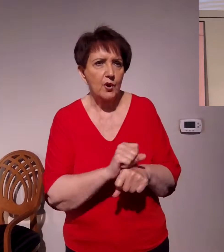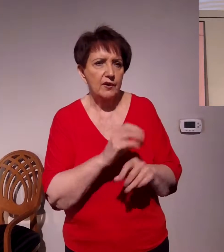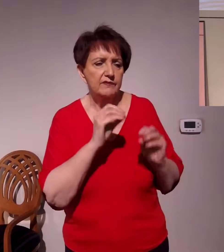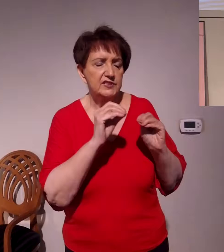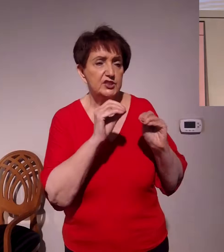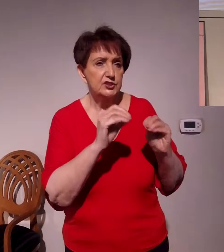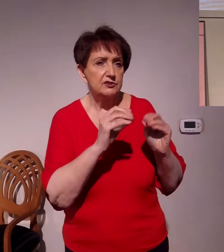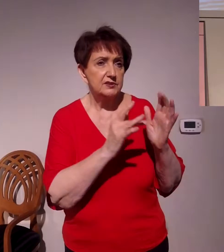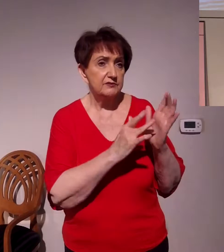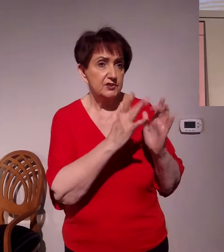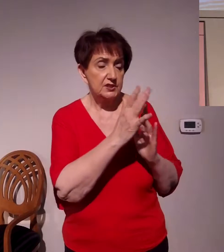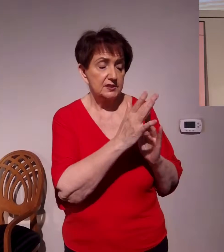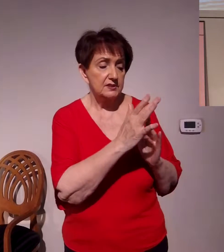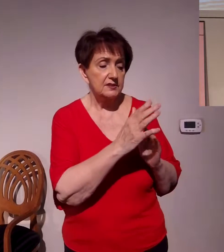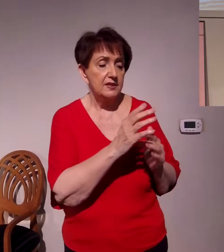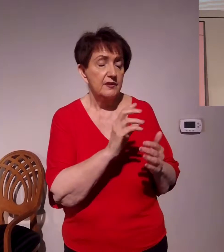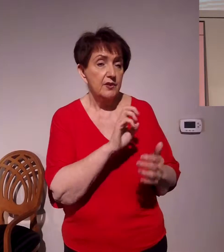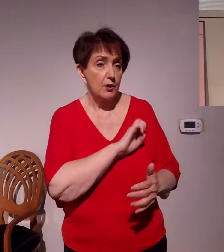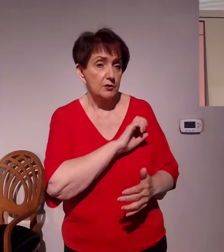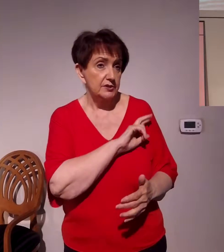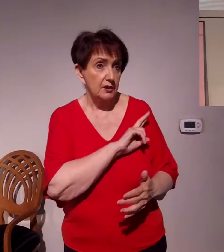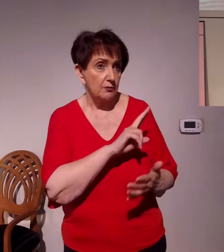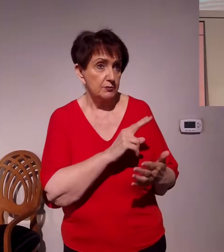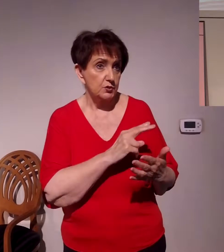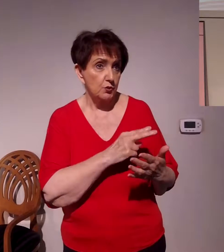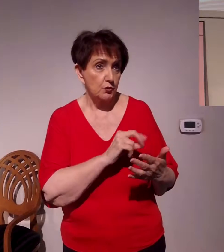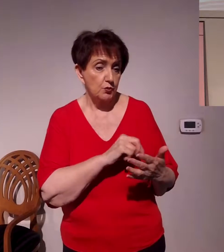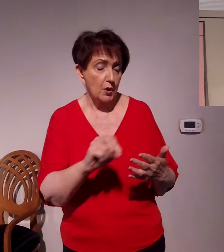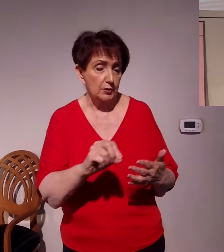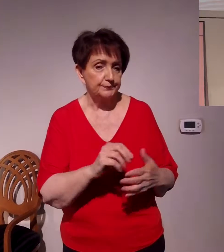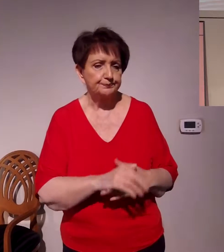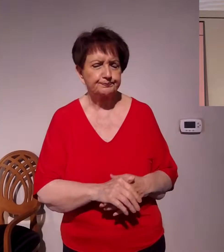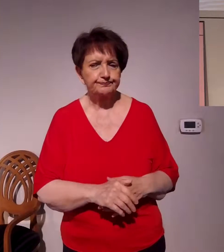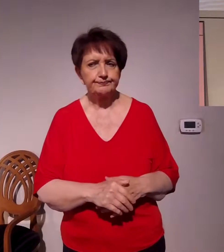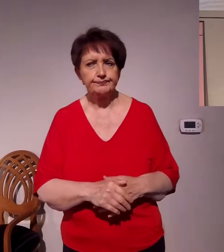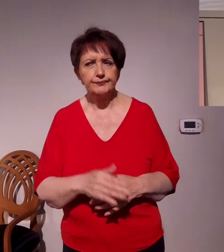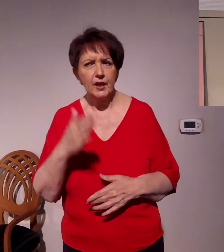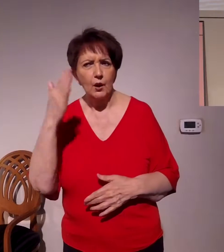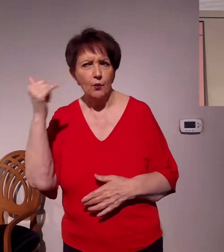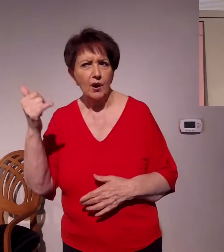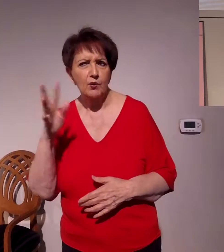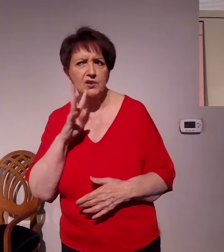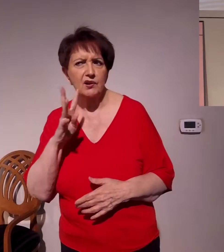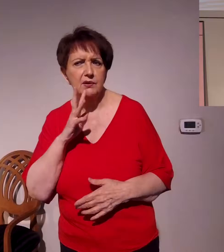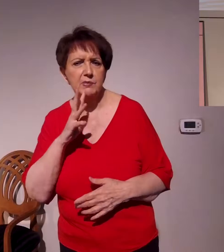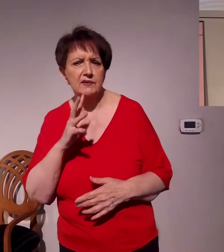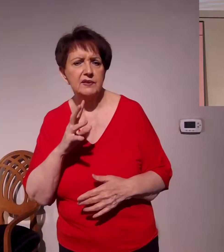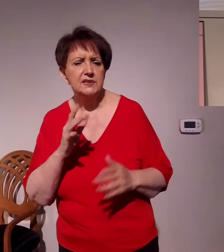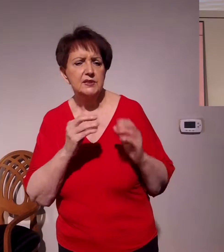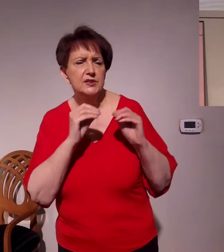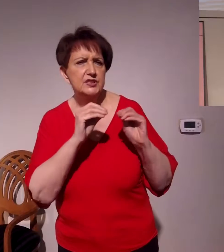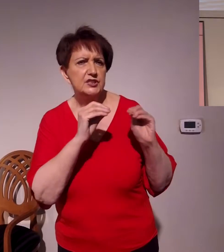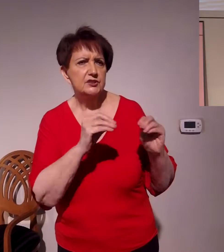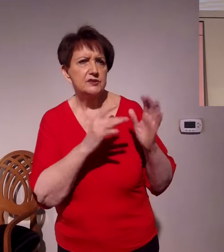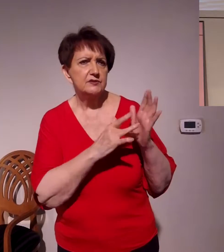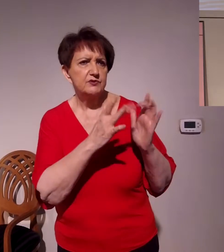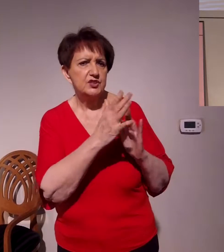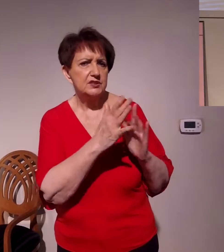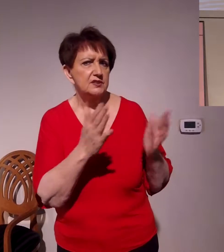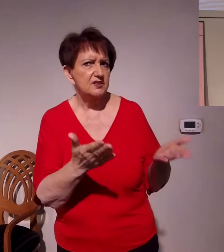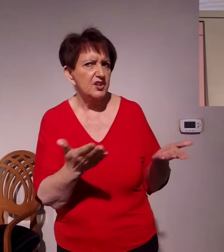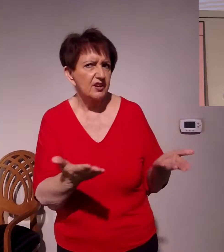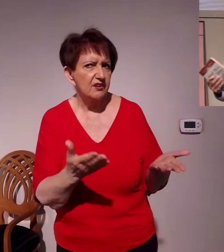Holmes has written. Now, you may wonder, why are we talking about the teachings of Jesus here at CSLDallas?